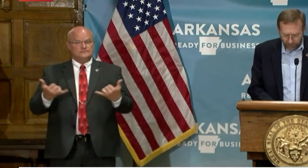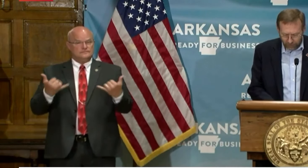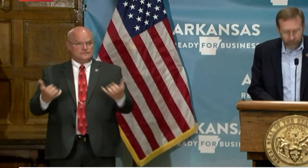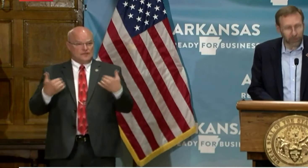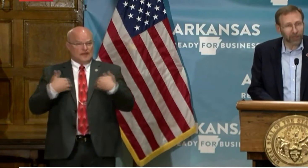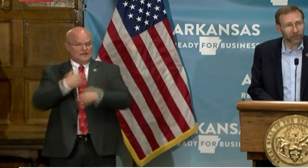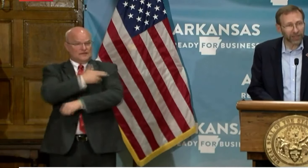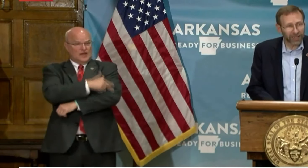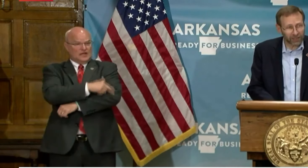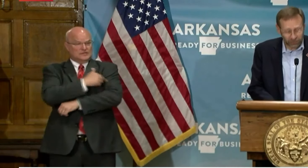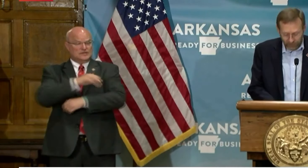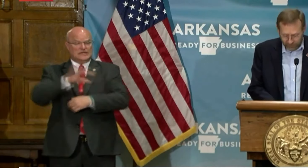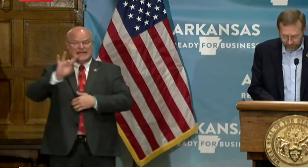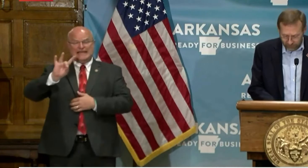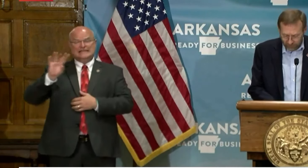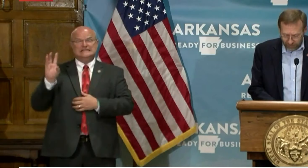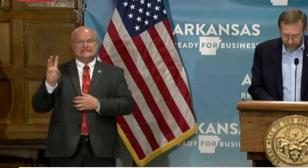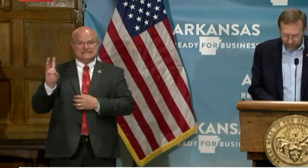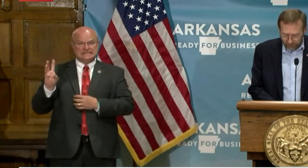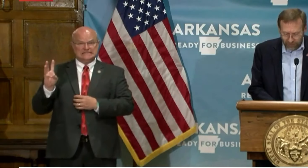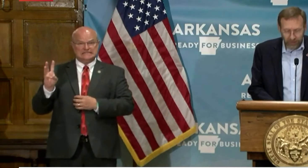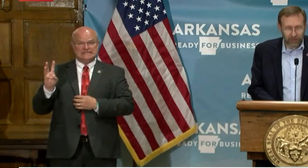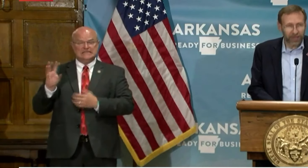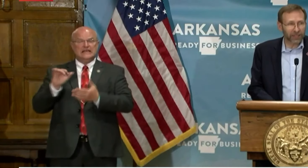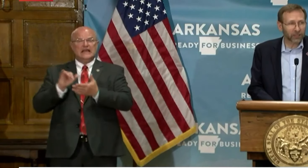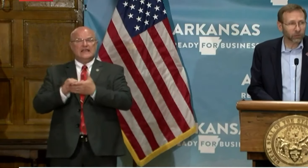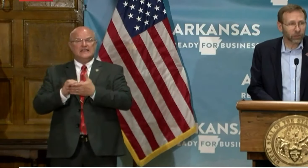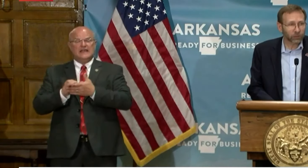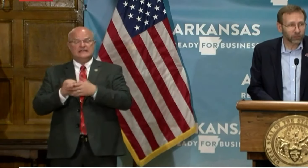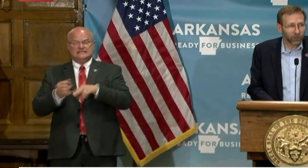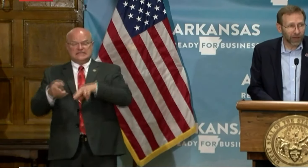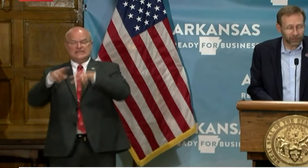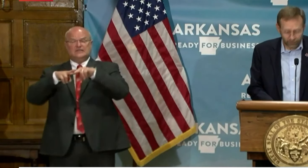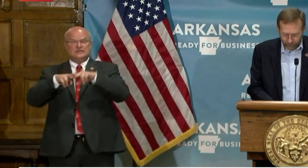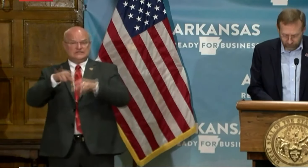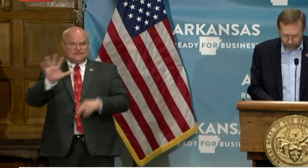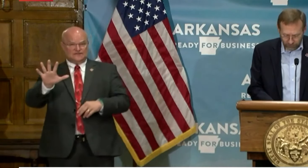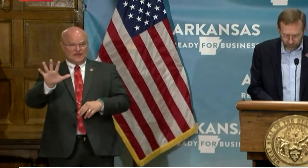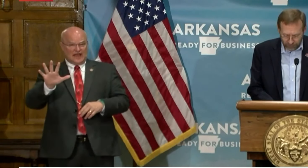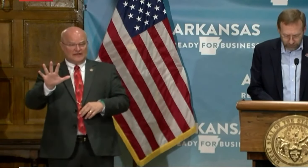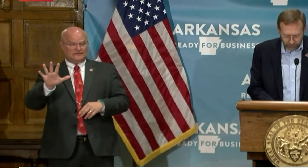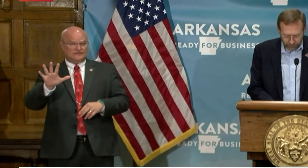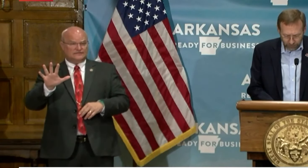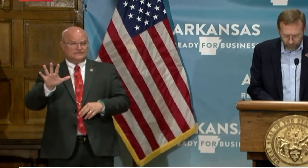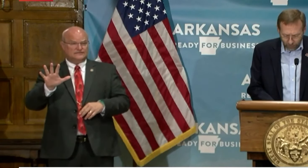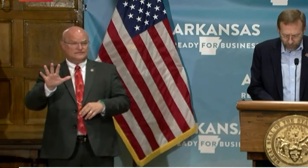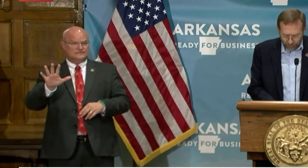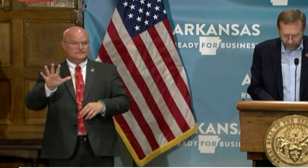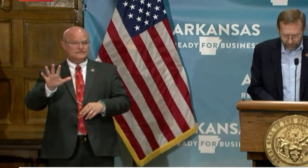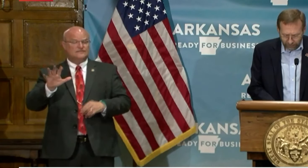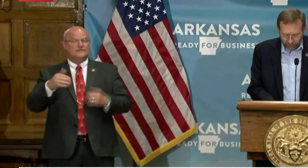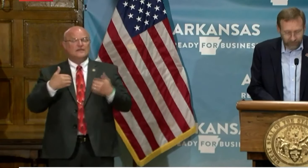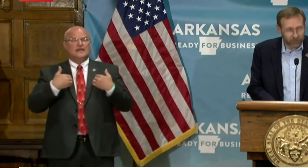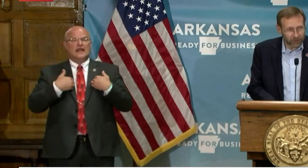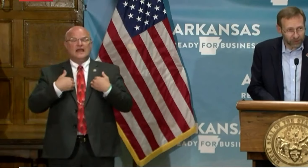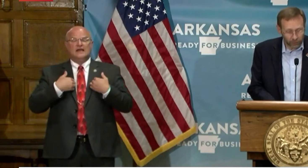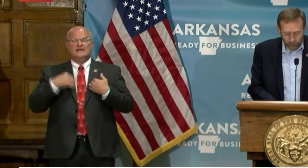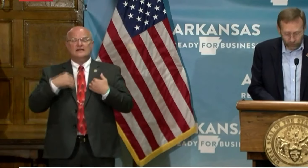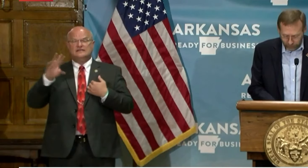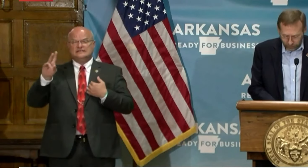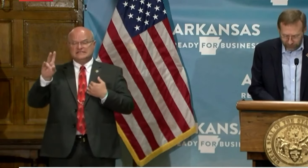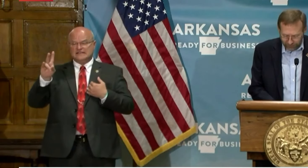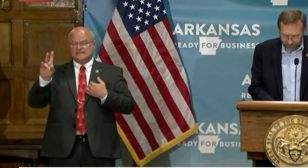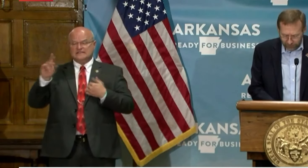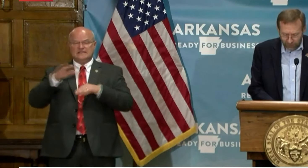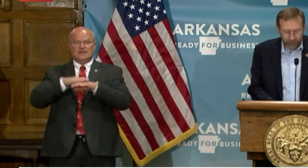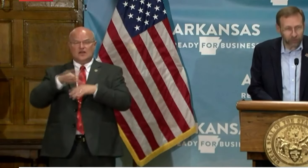currently have hospitalized 86. That's a net increase of 5 from yesterday. We have 17